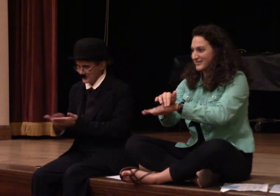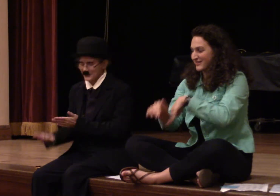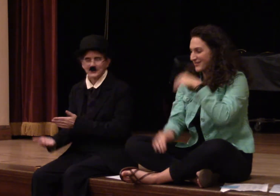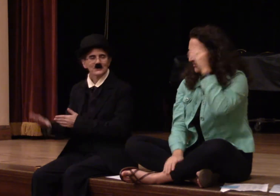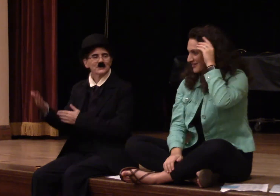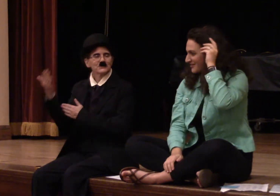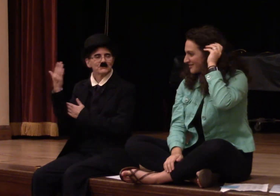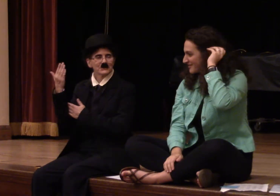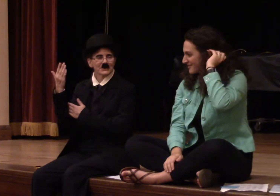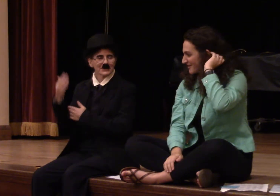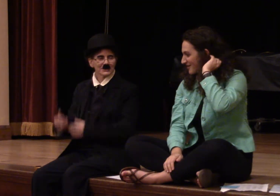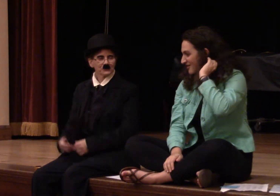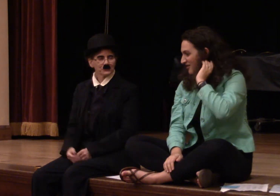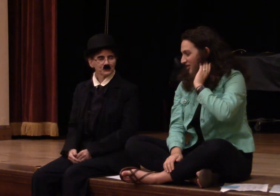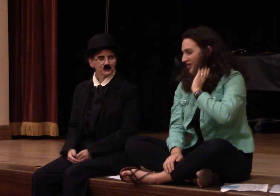Good. All right.